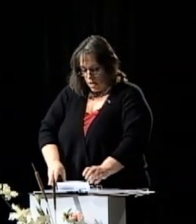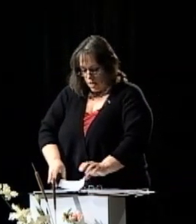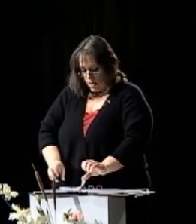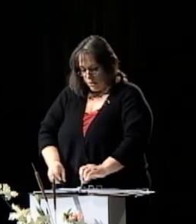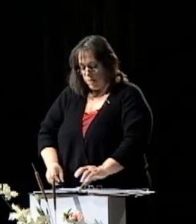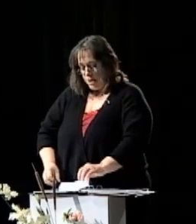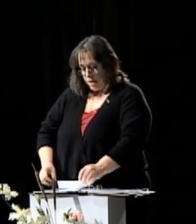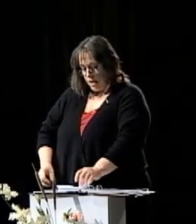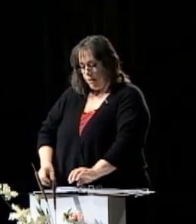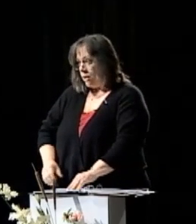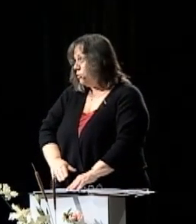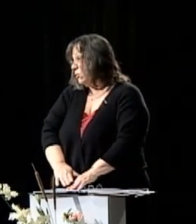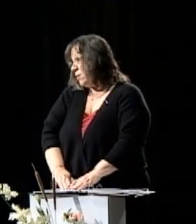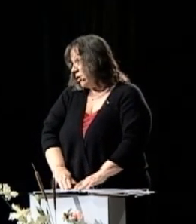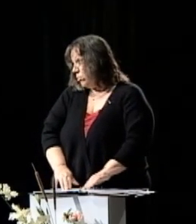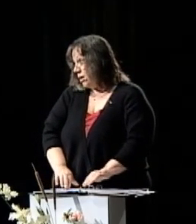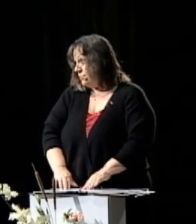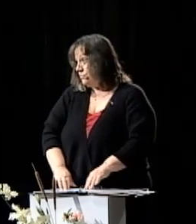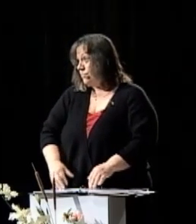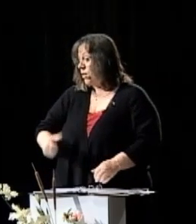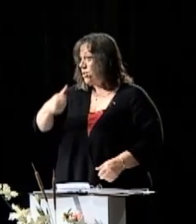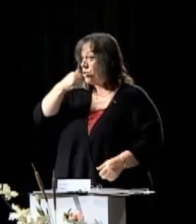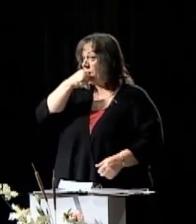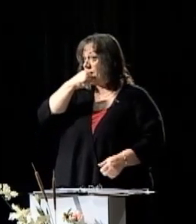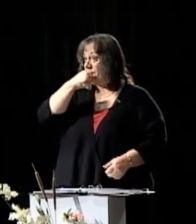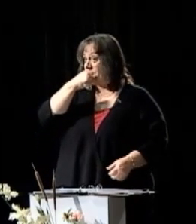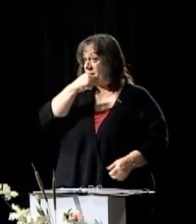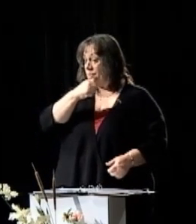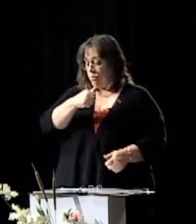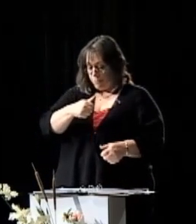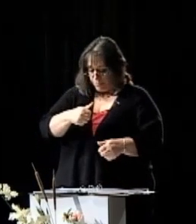The letter carrier, or the mailman, is you're licking the stamp.